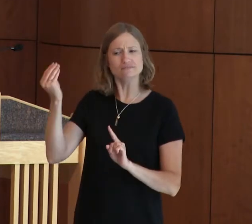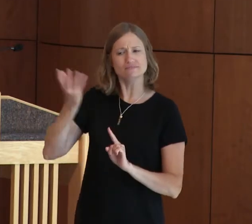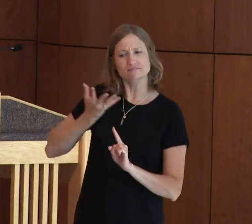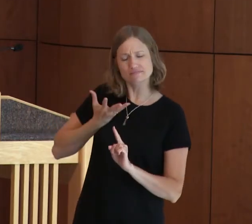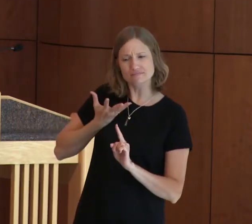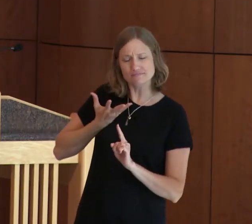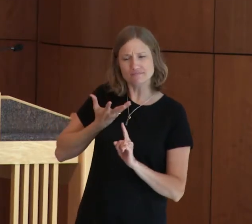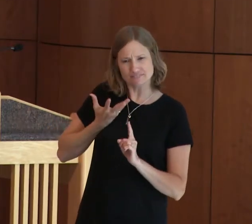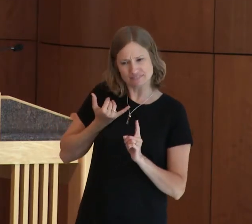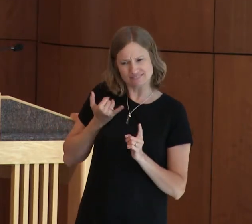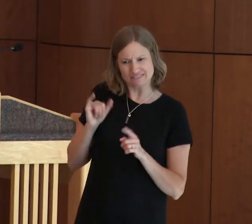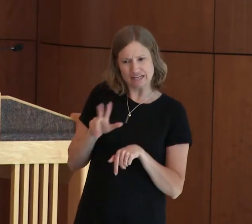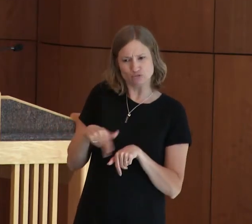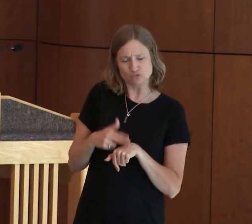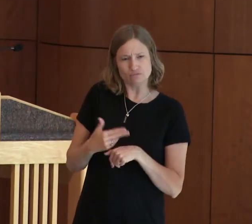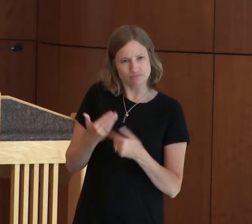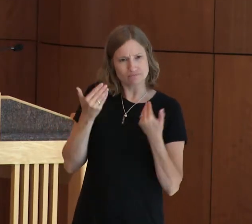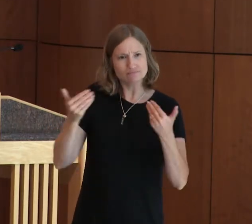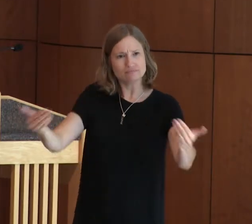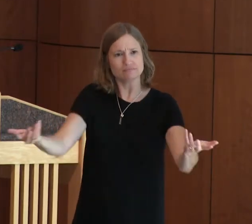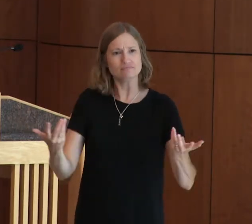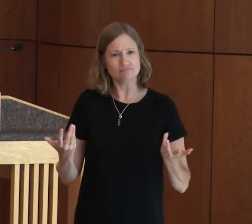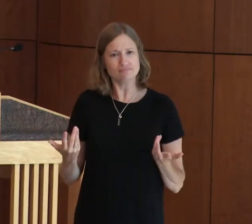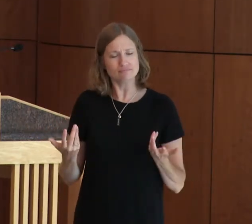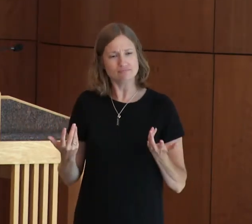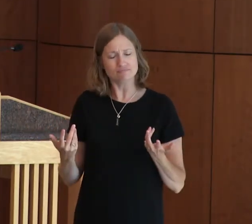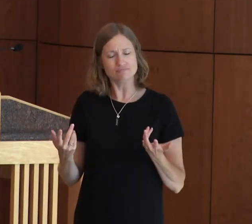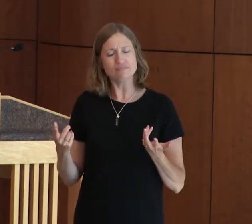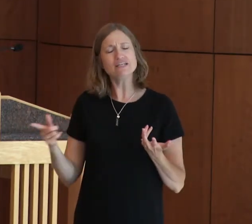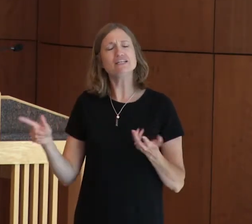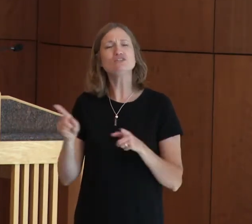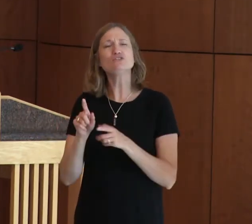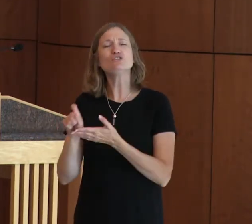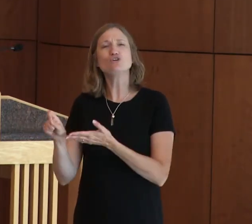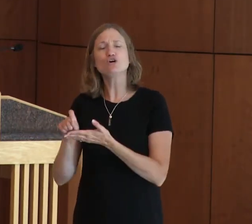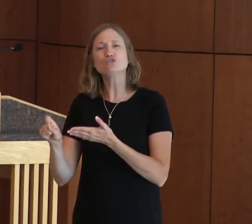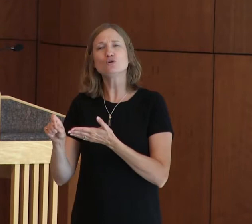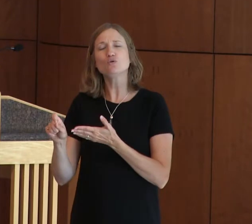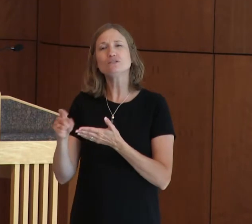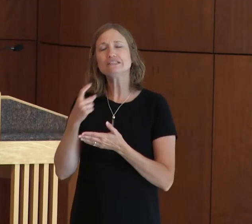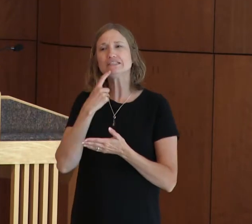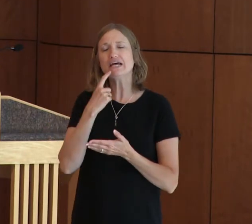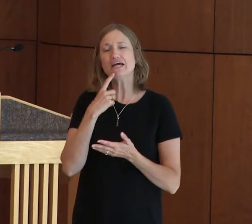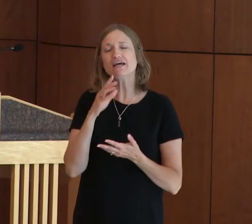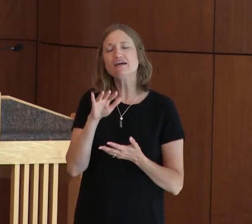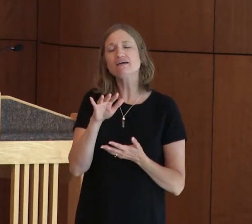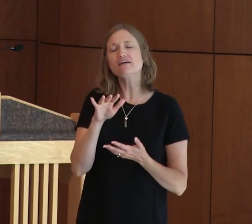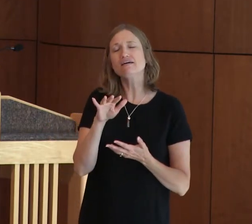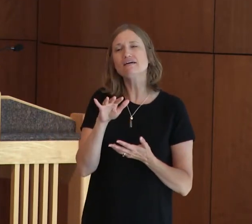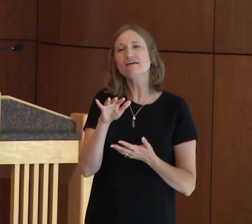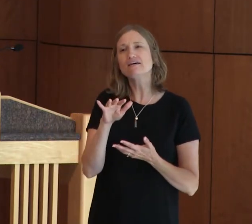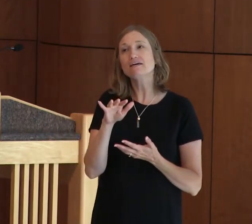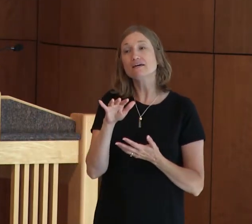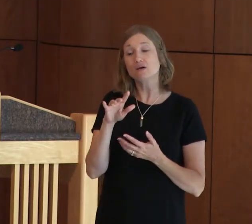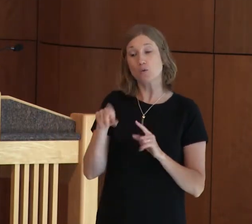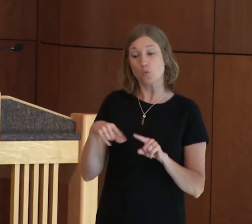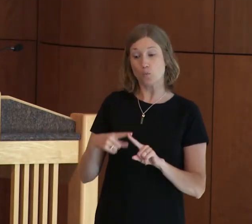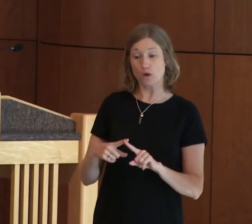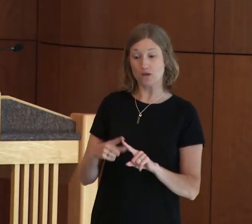us. But part of what the psalmist is writing is a reminder of when we have these blessings in